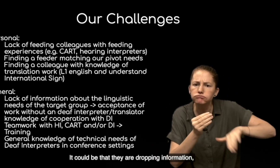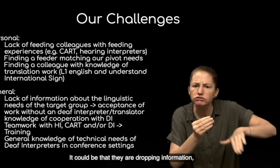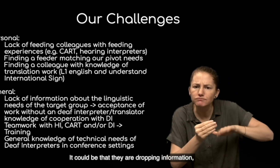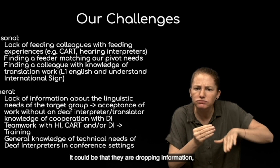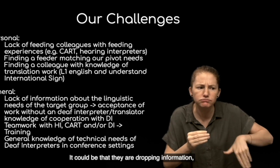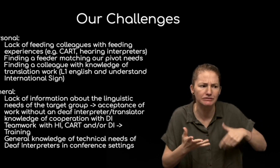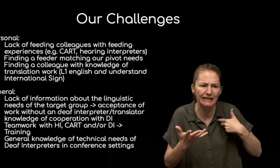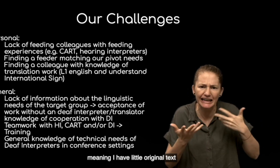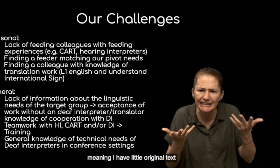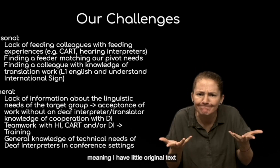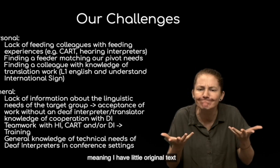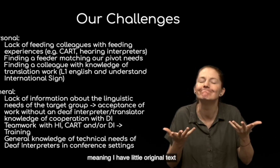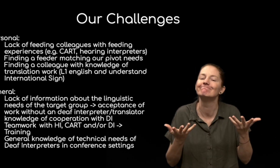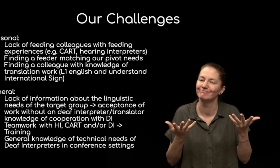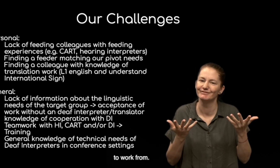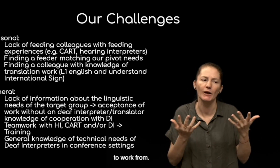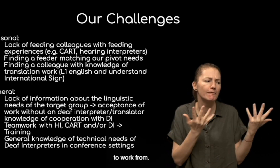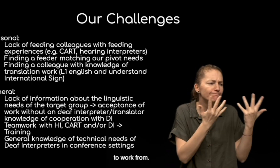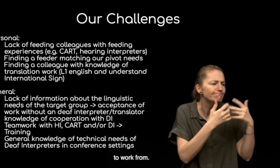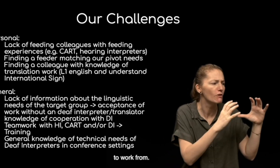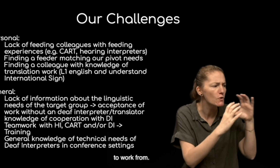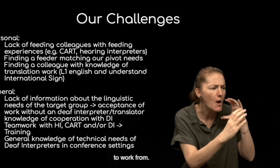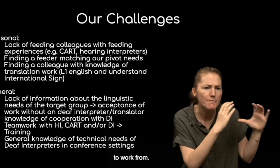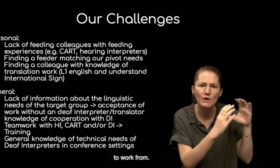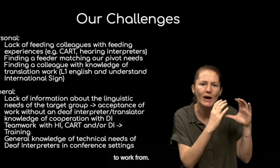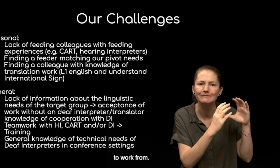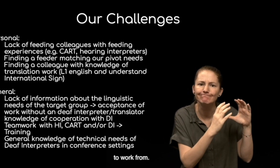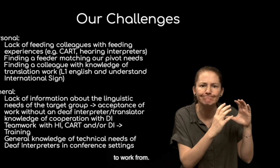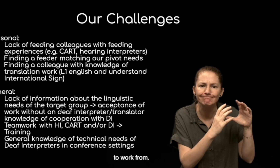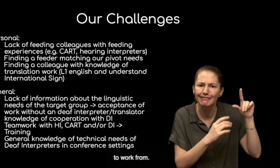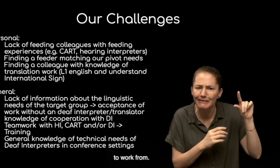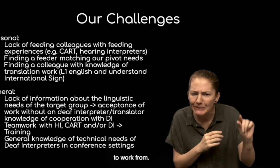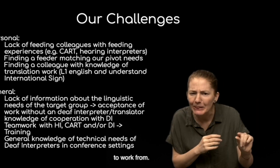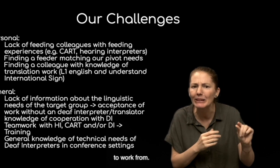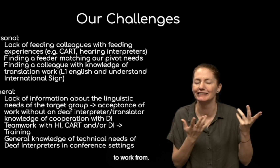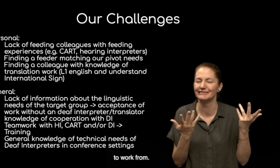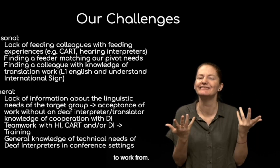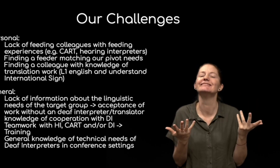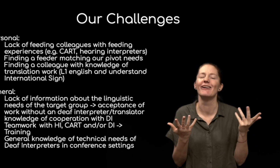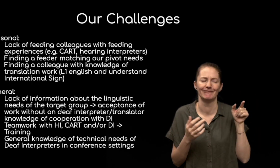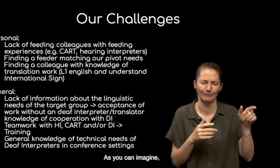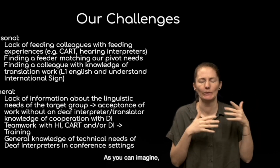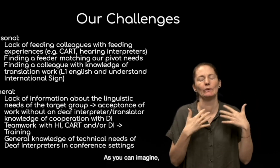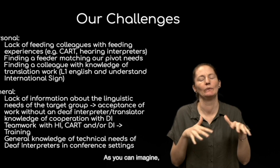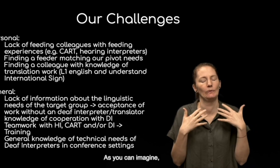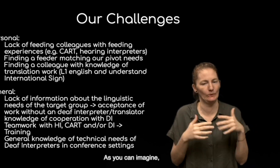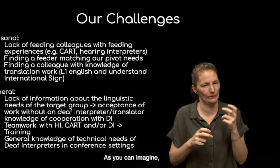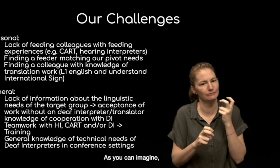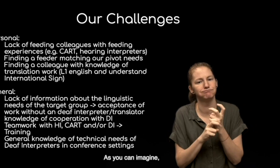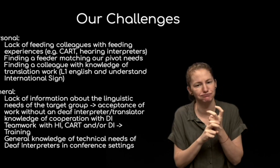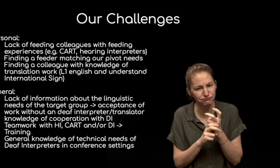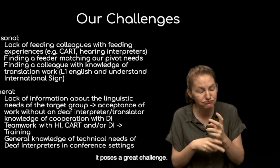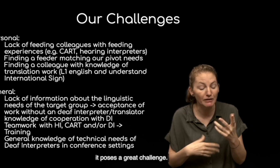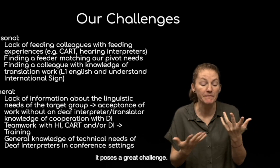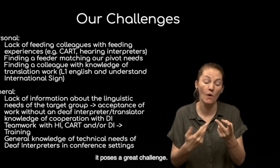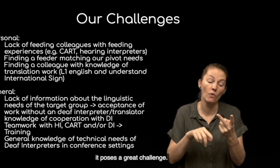have little original text to work from. As you can imagine, it poses a great challenge. So, coming back to taking feed from a